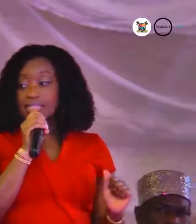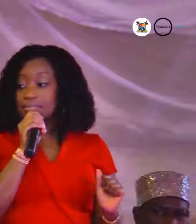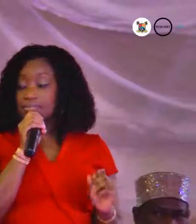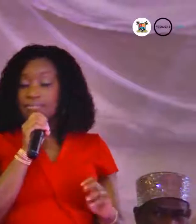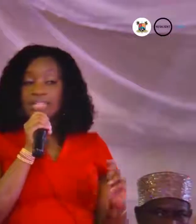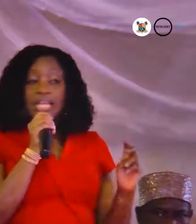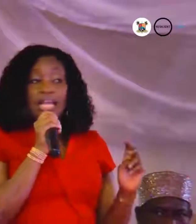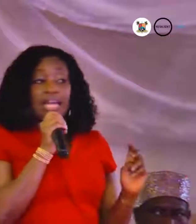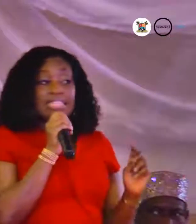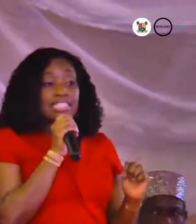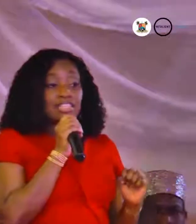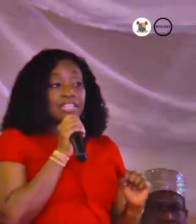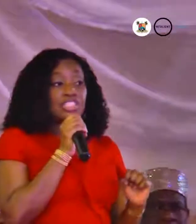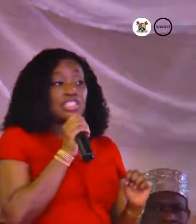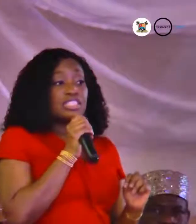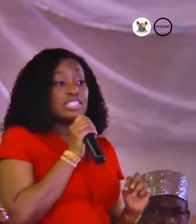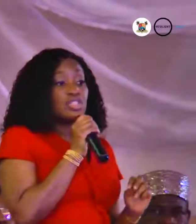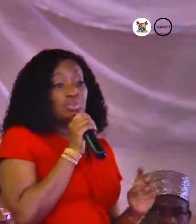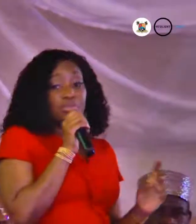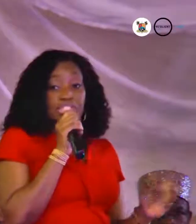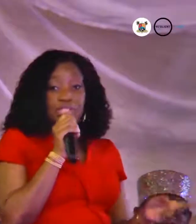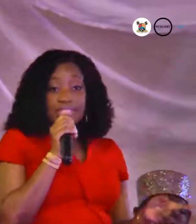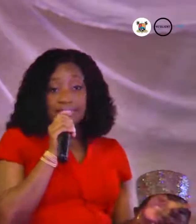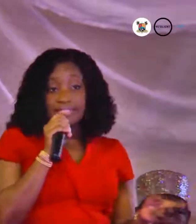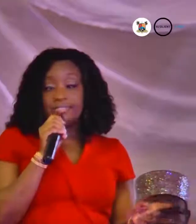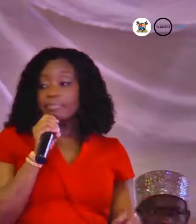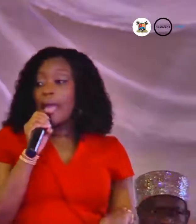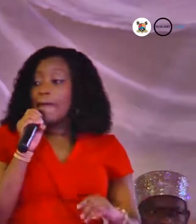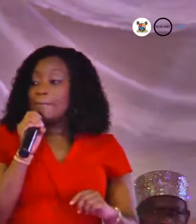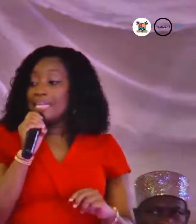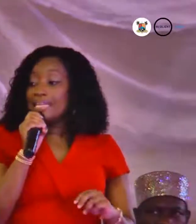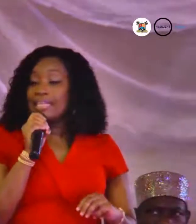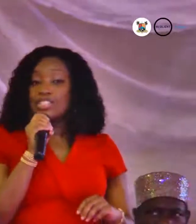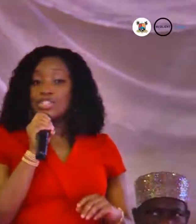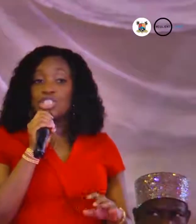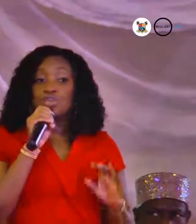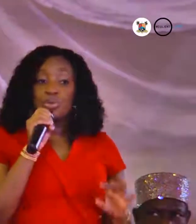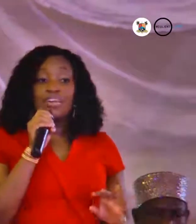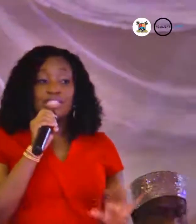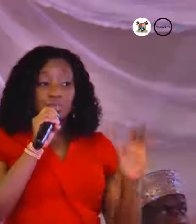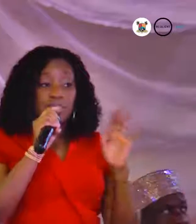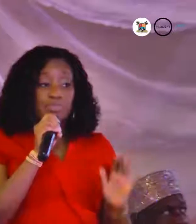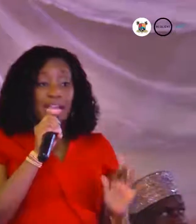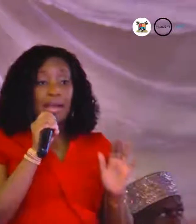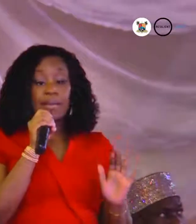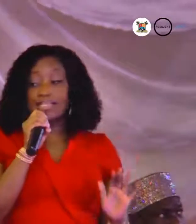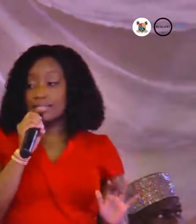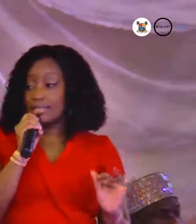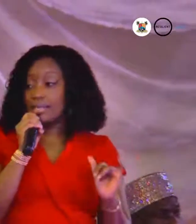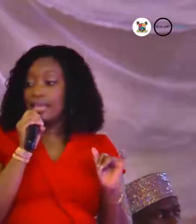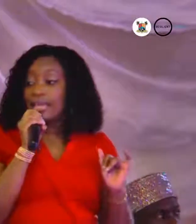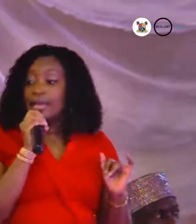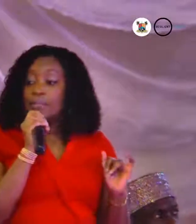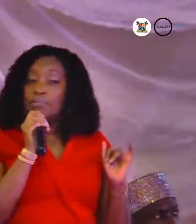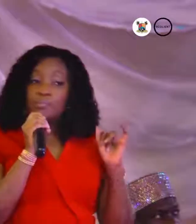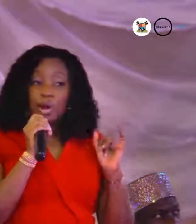address that. The interventions need to be redundant, meaning that you need to provide some spare